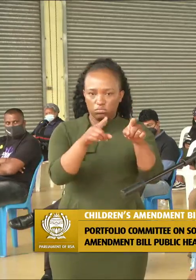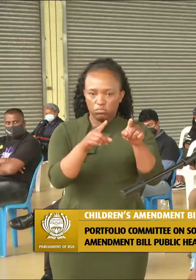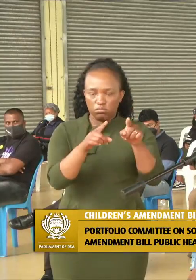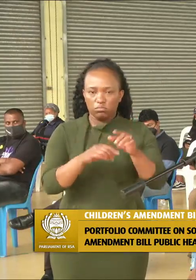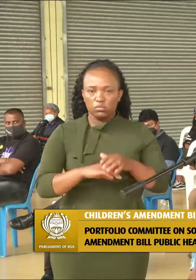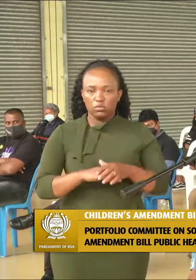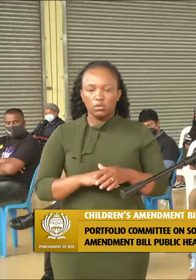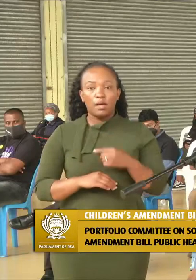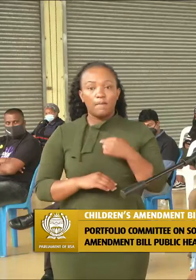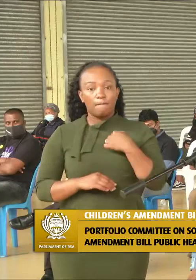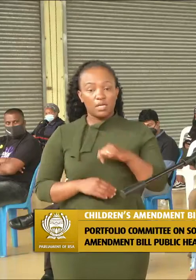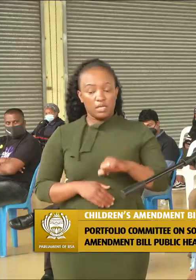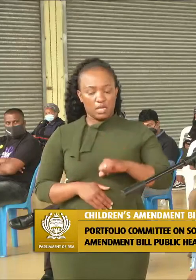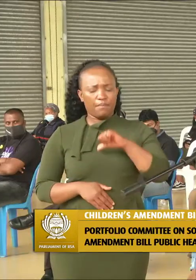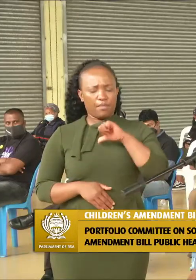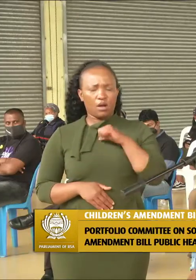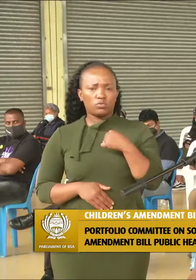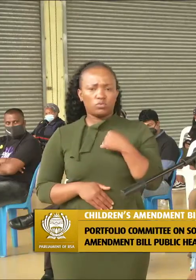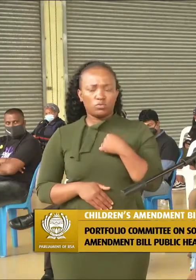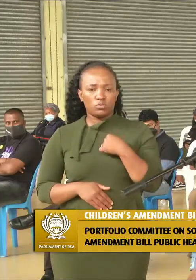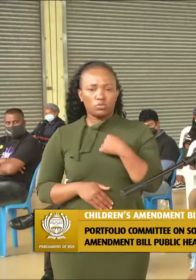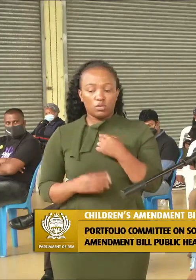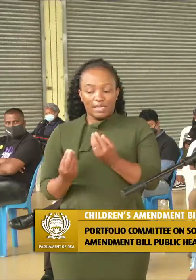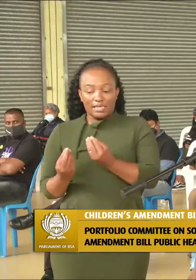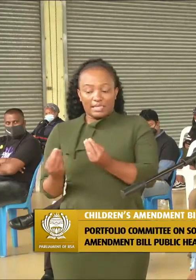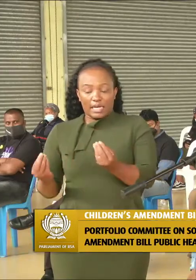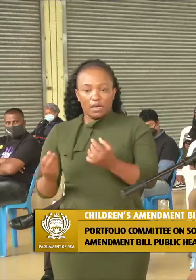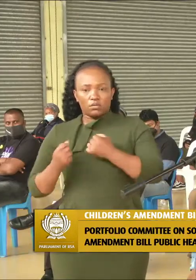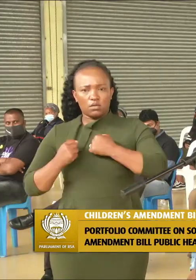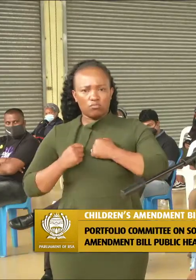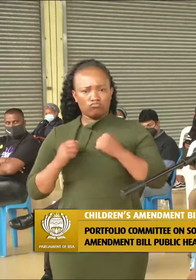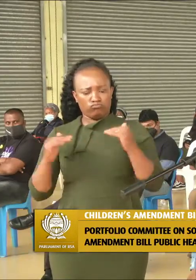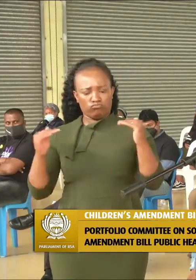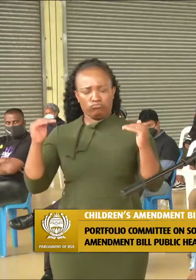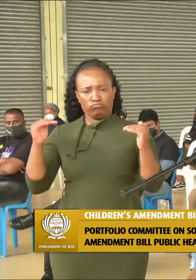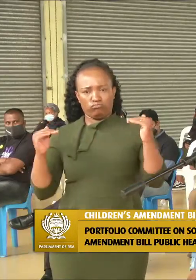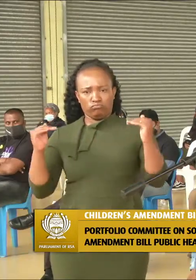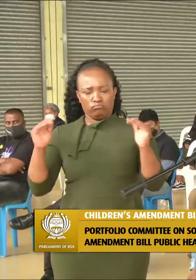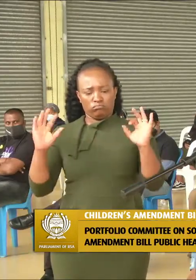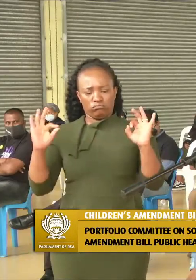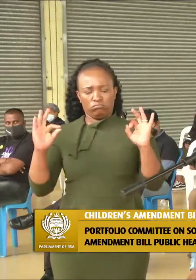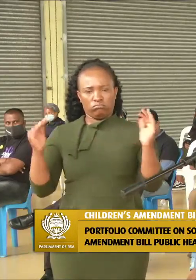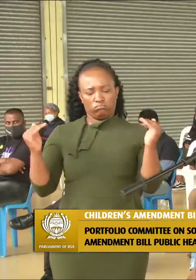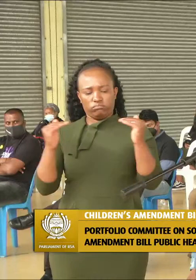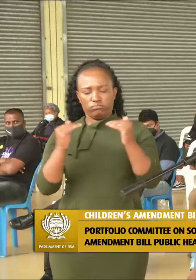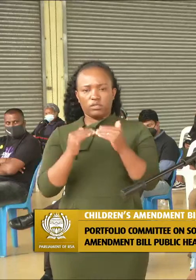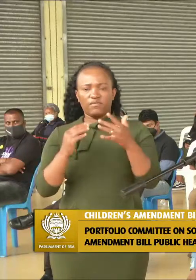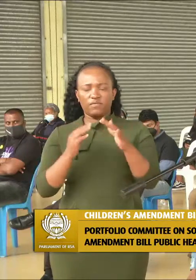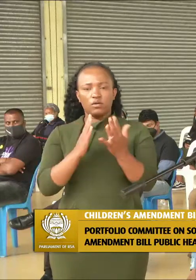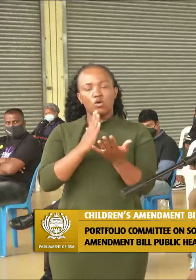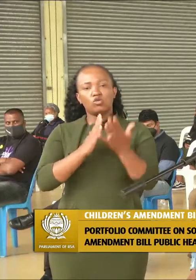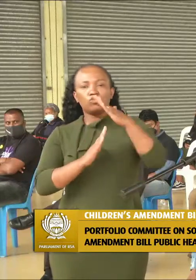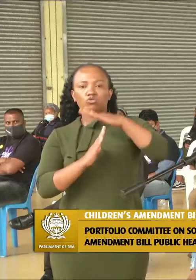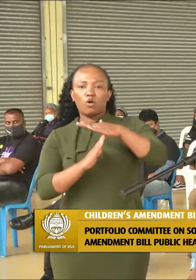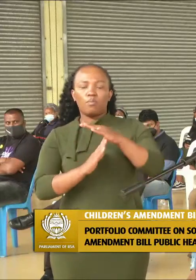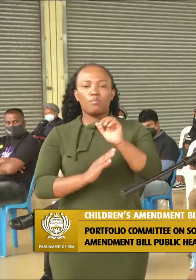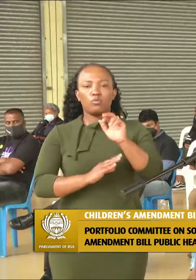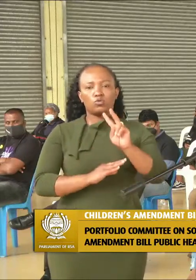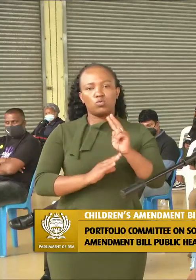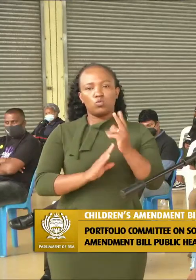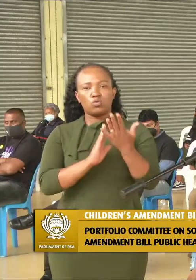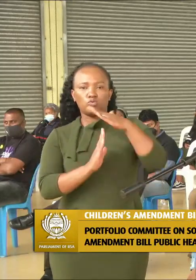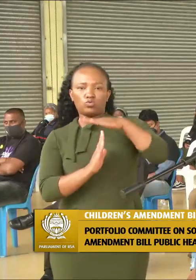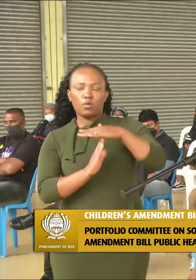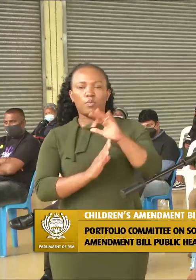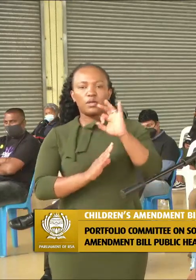am so proud of saying that izingane zami they cope and they got top 2 or 3. Zibe ziphuma la ku